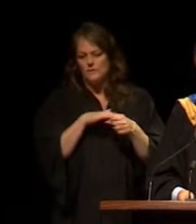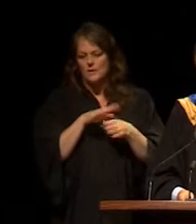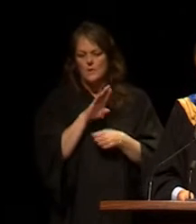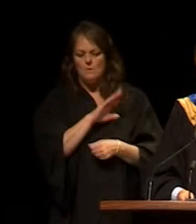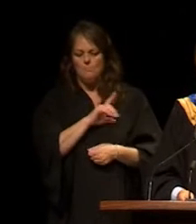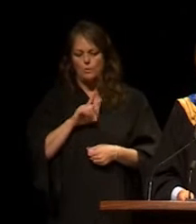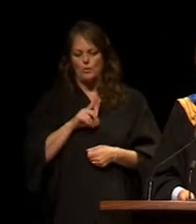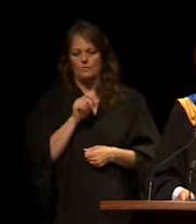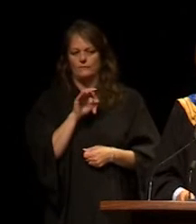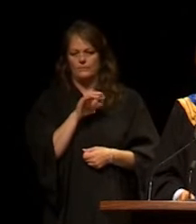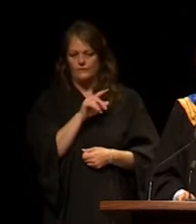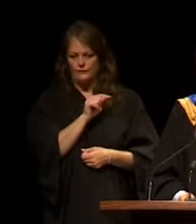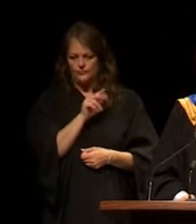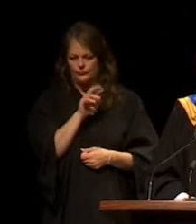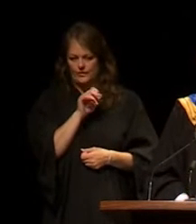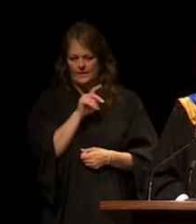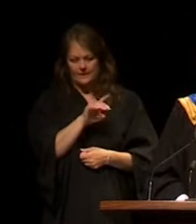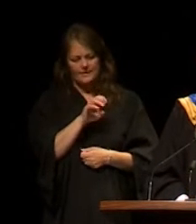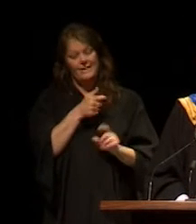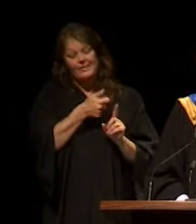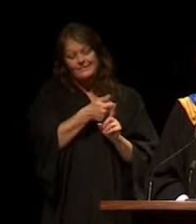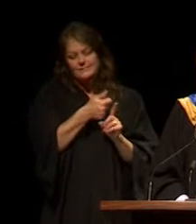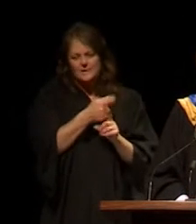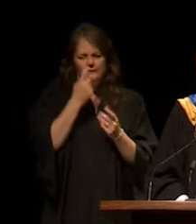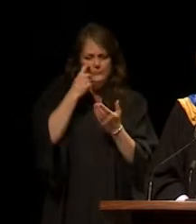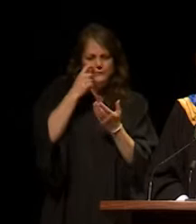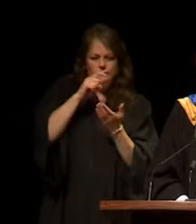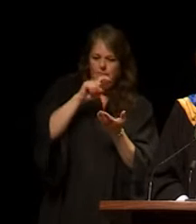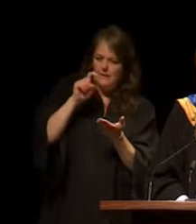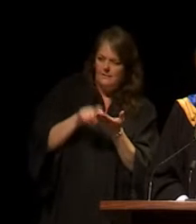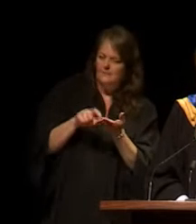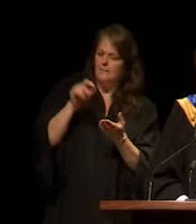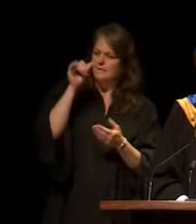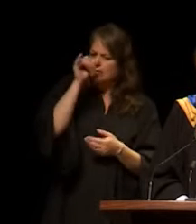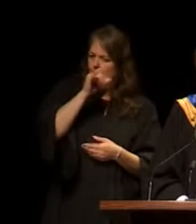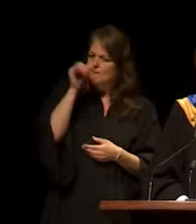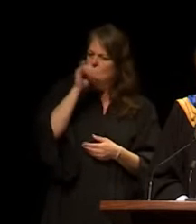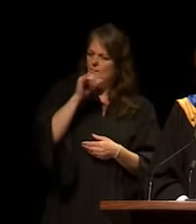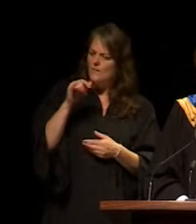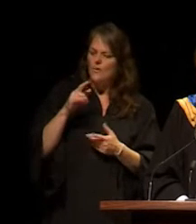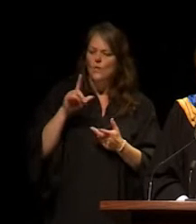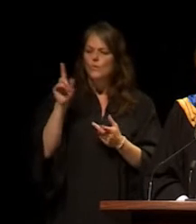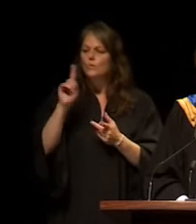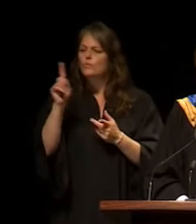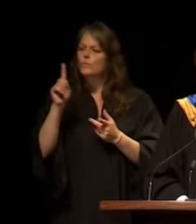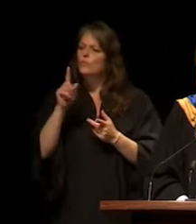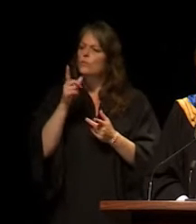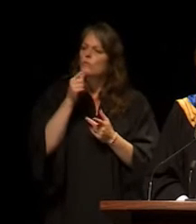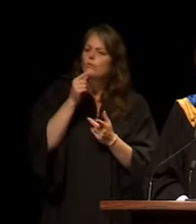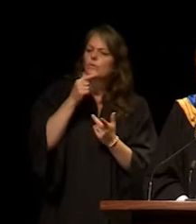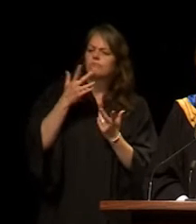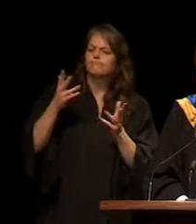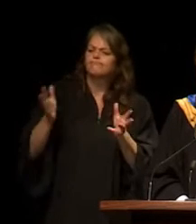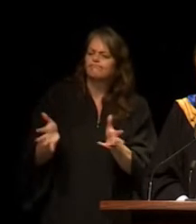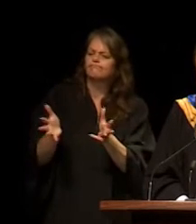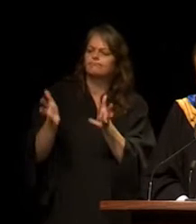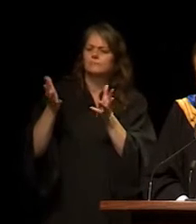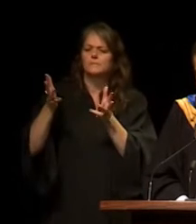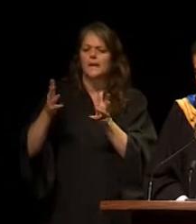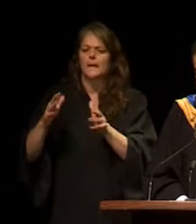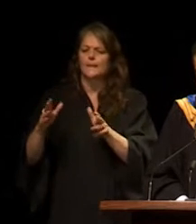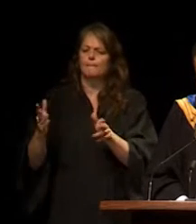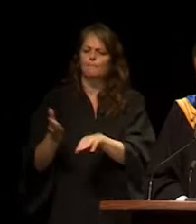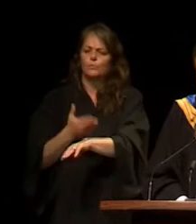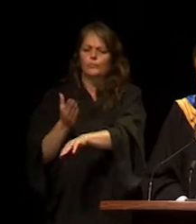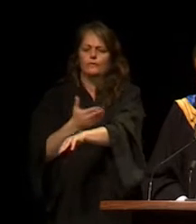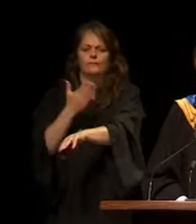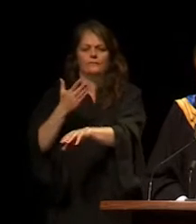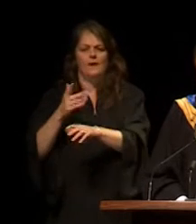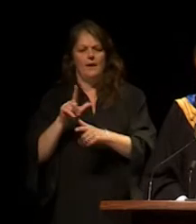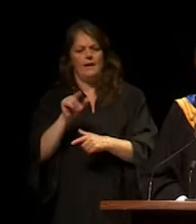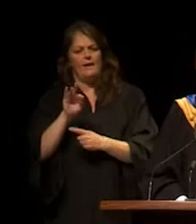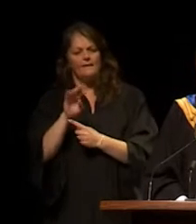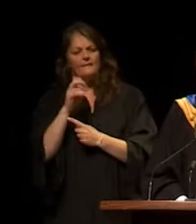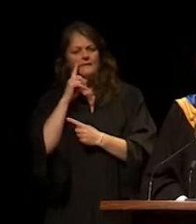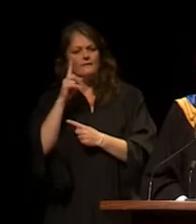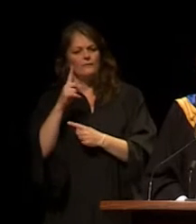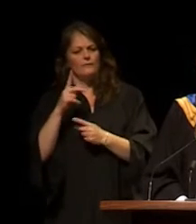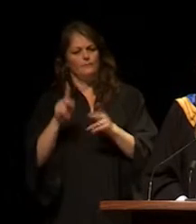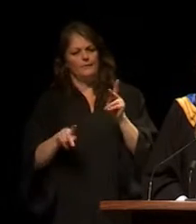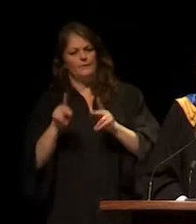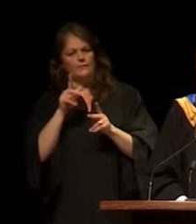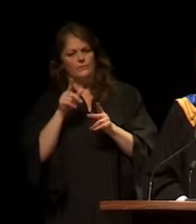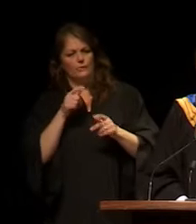recognized contributions to the growth and quality of the life of people across Toronto.